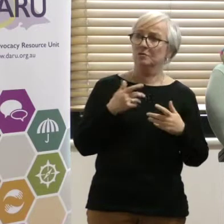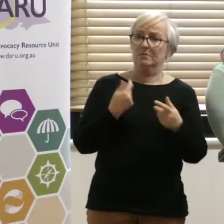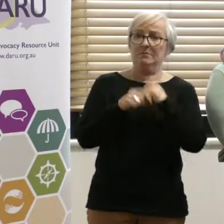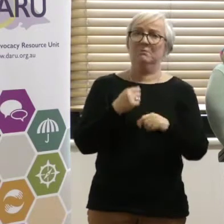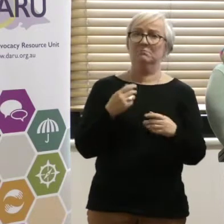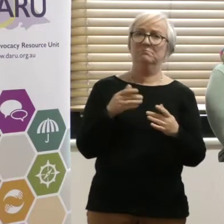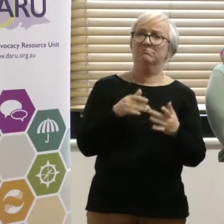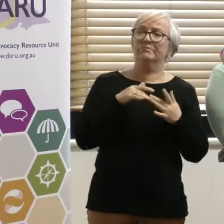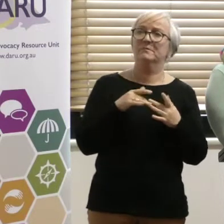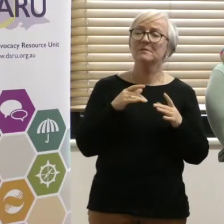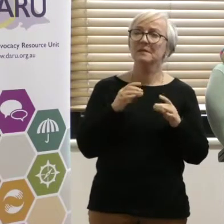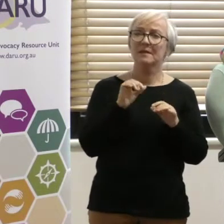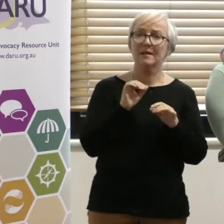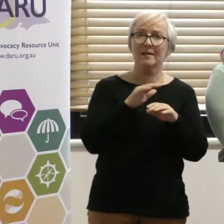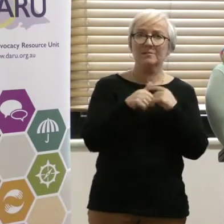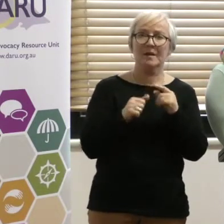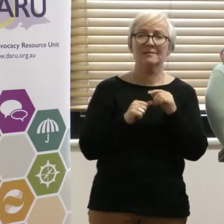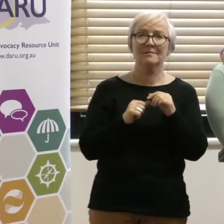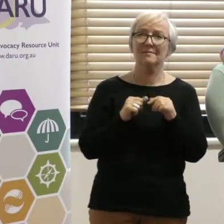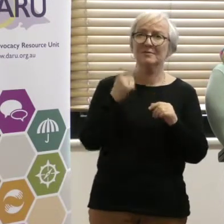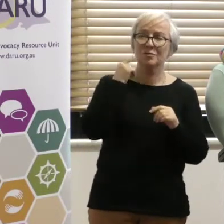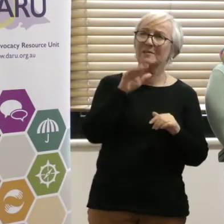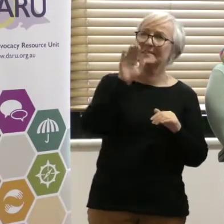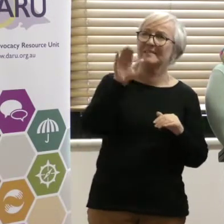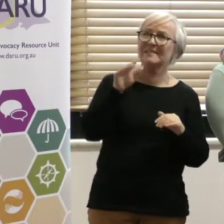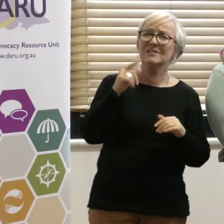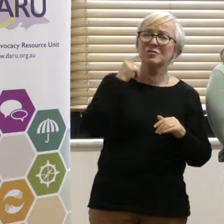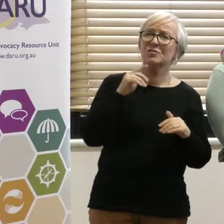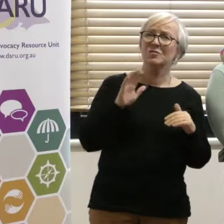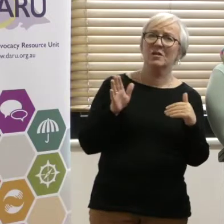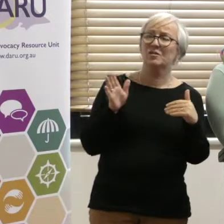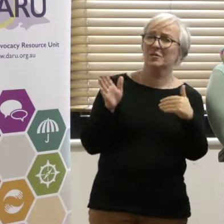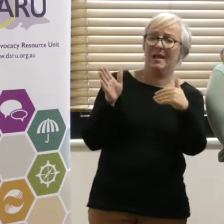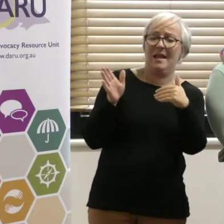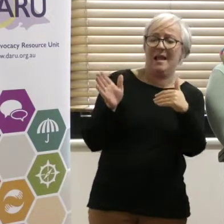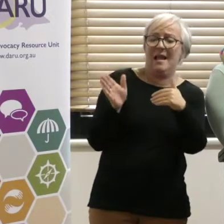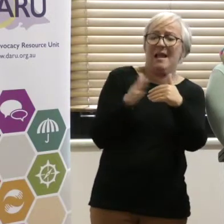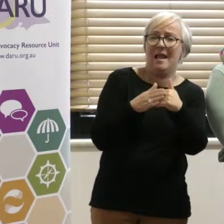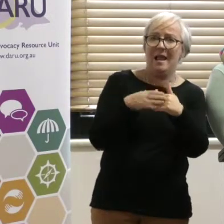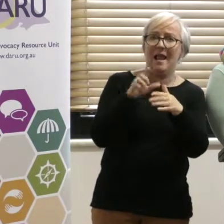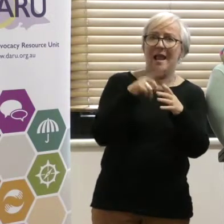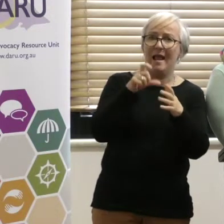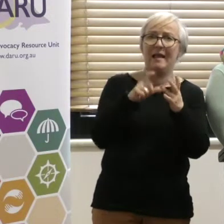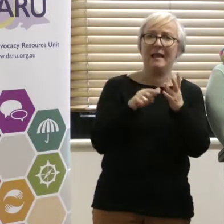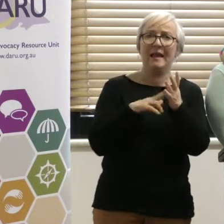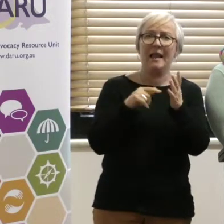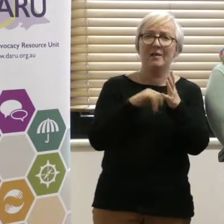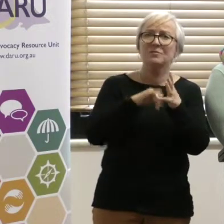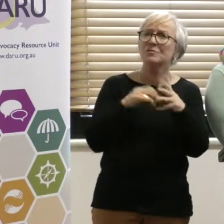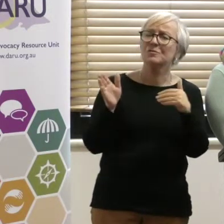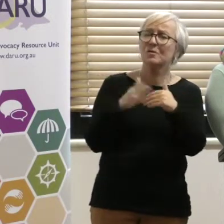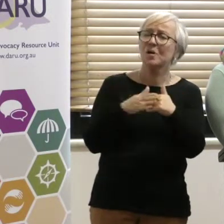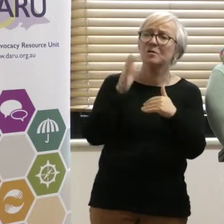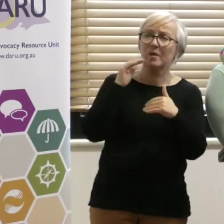properly and non-discriminatory. It was purely to get the accounts closed when I emptied them. That's what I had to go to the ombudsman to